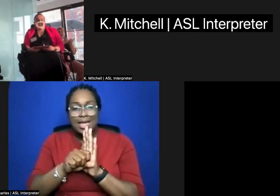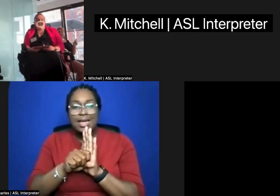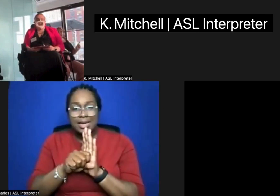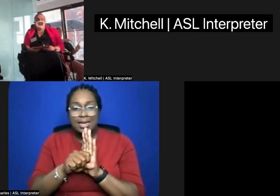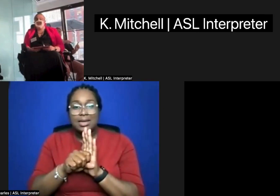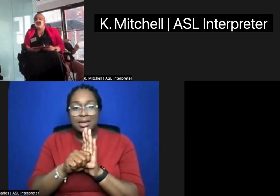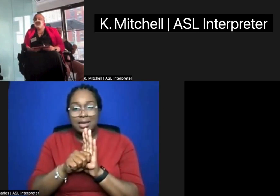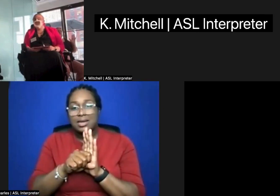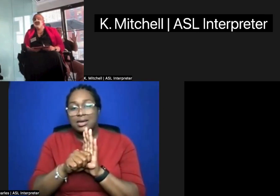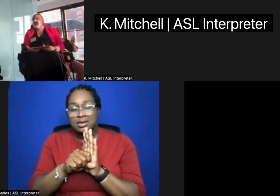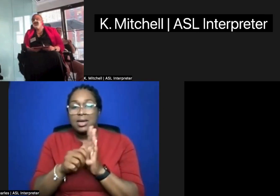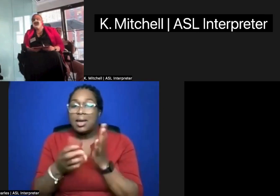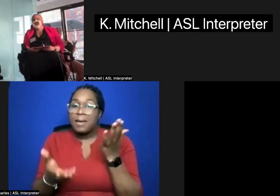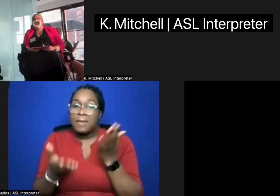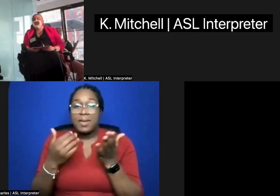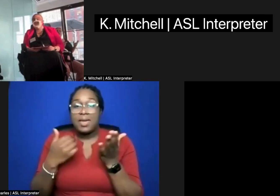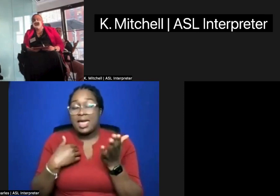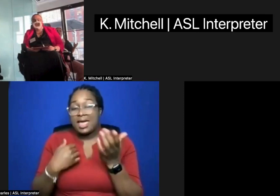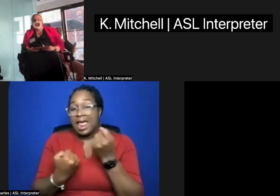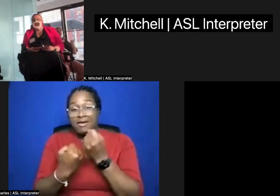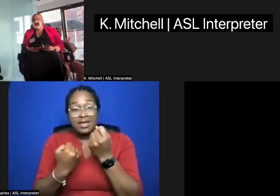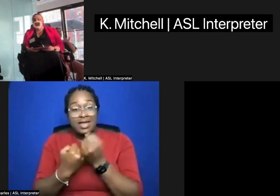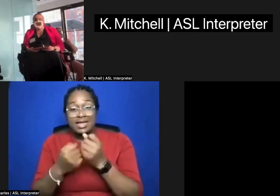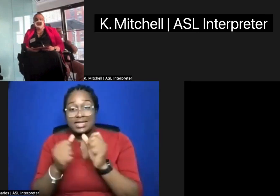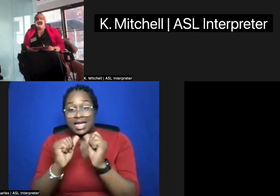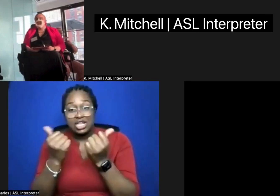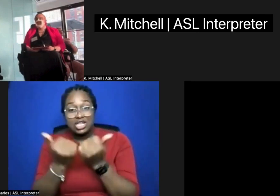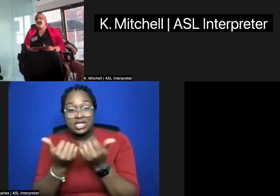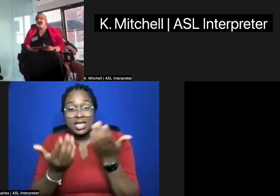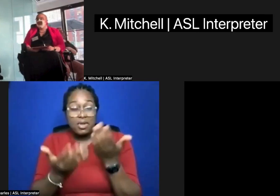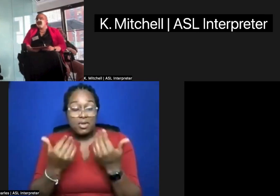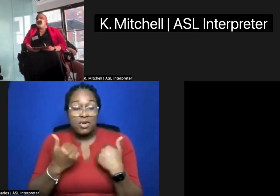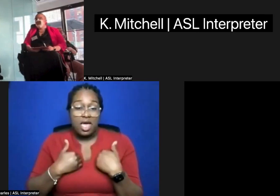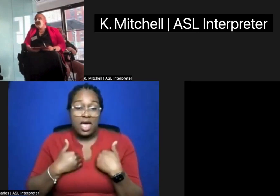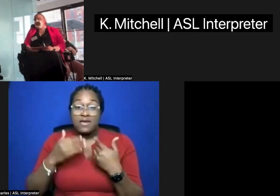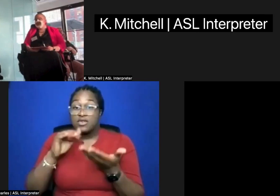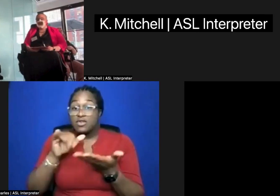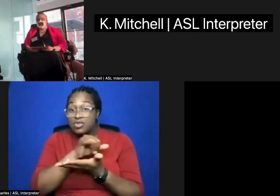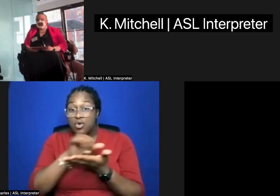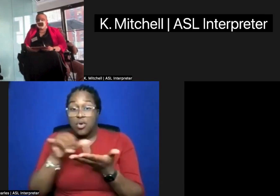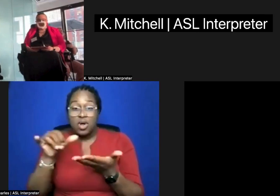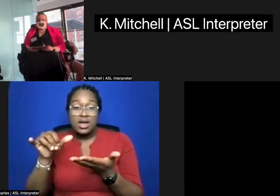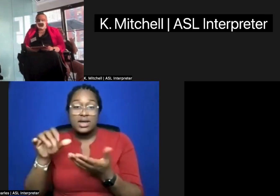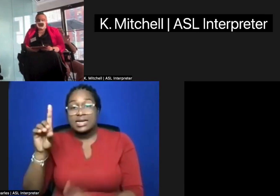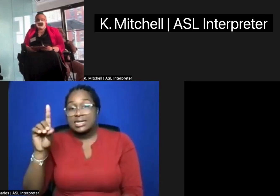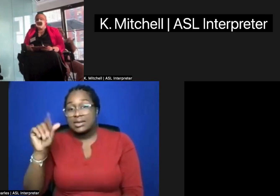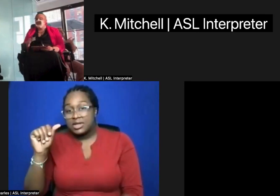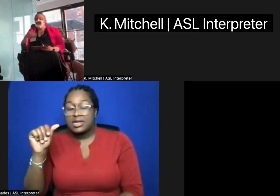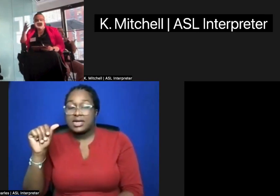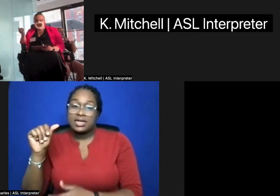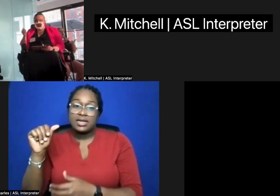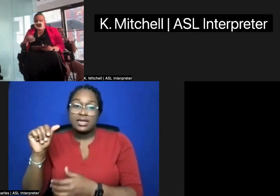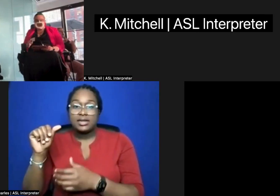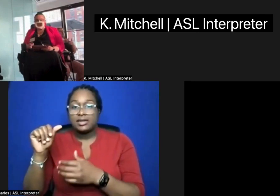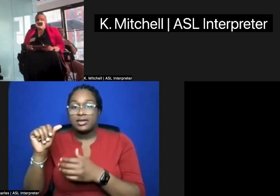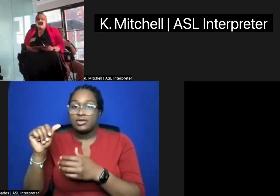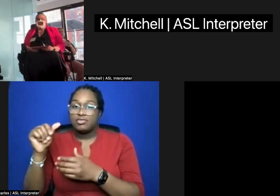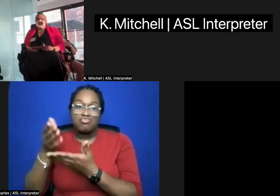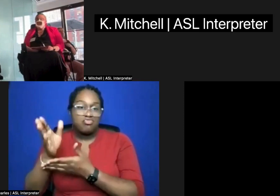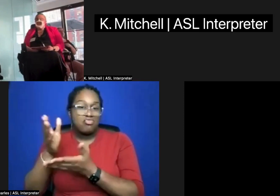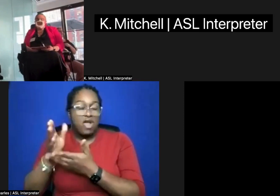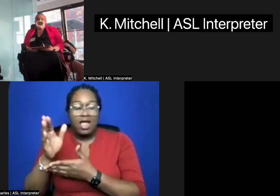excellent resource. So in New York, that's Disability Rights New York. In Oregon, it's Disability Rights Oregon. You get the